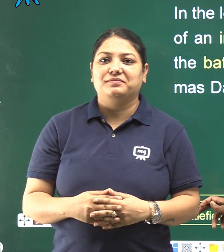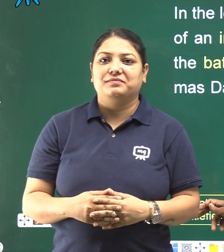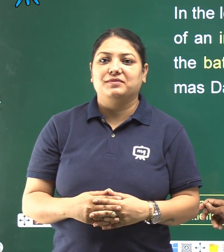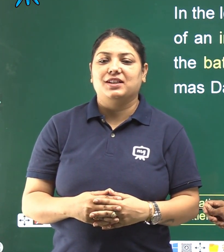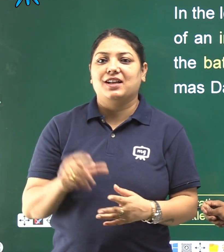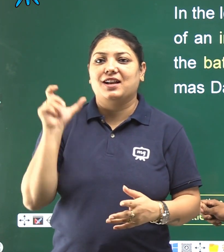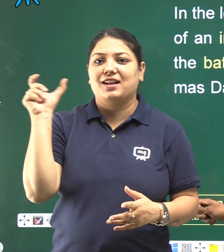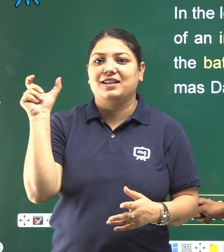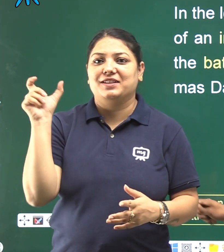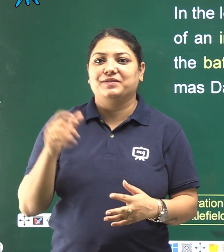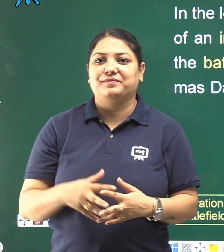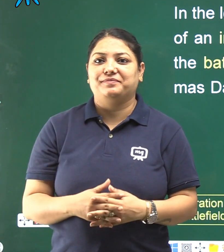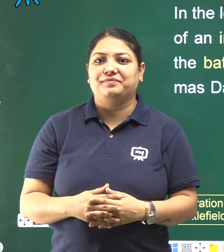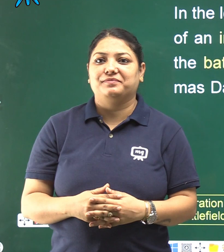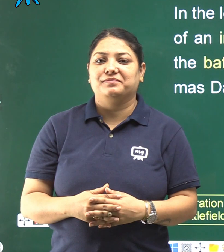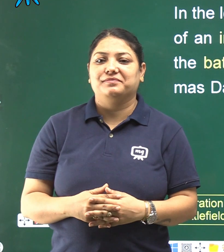Narration.